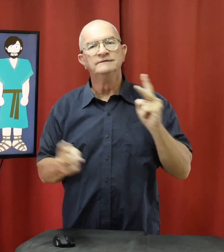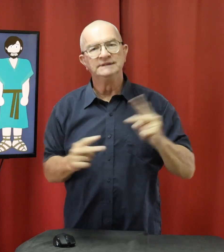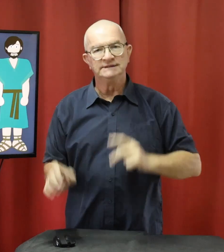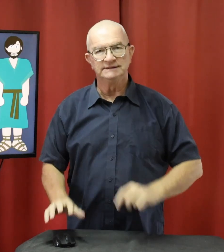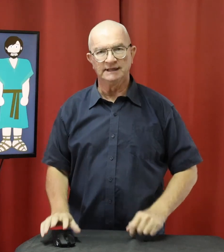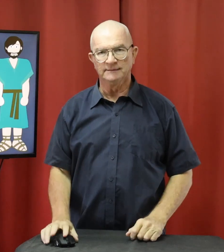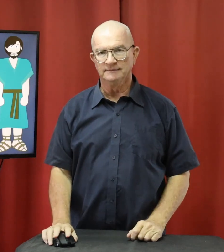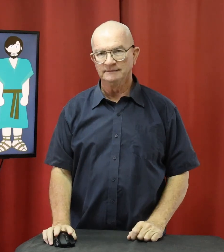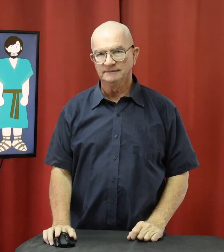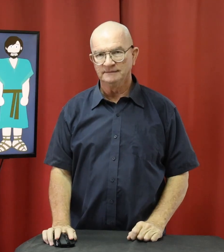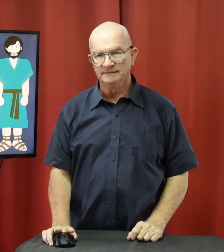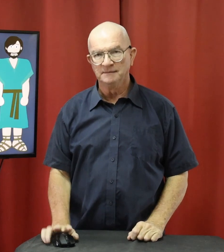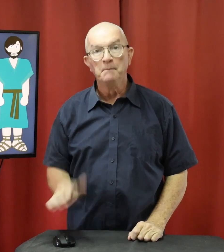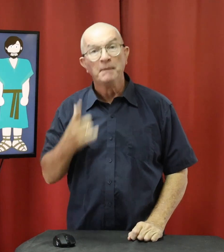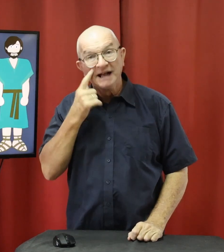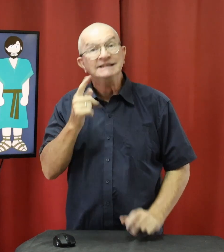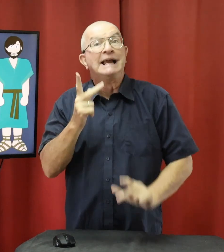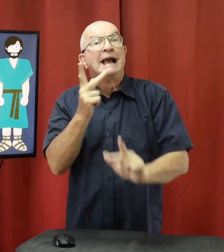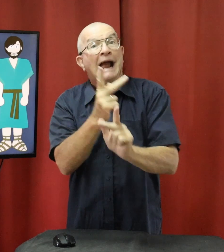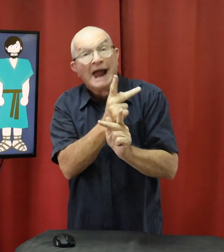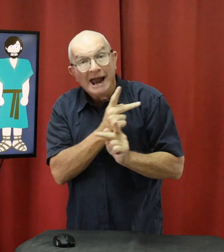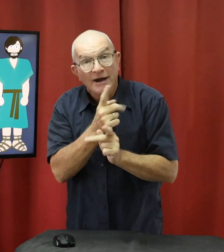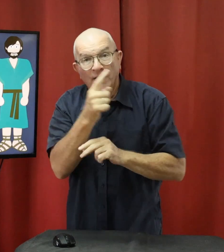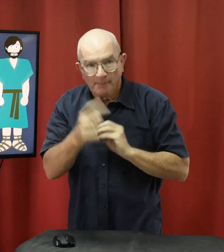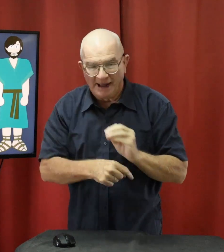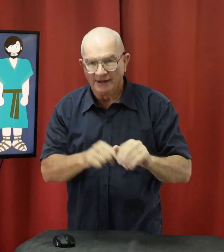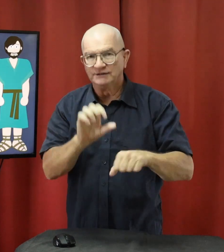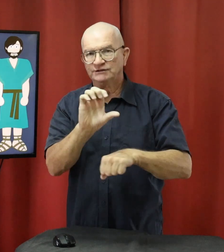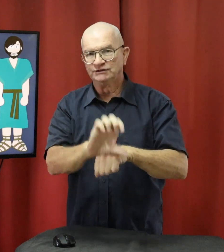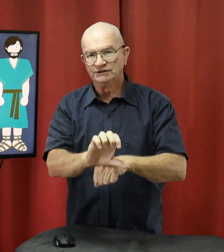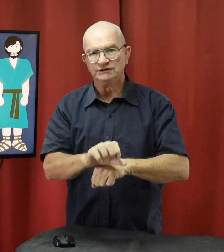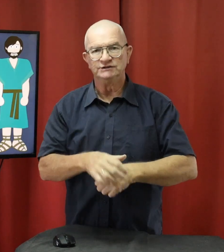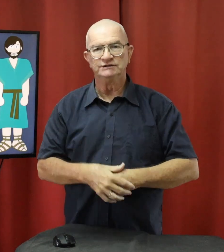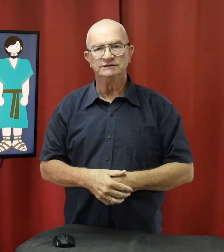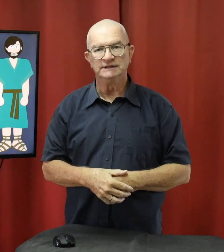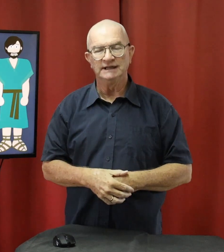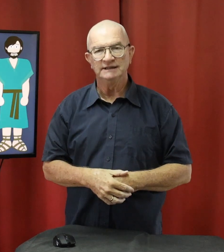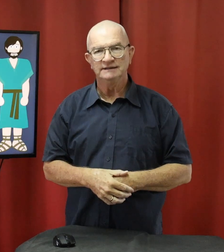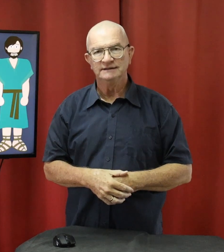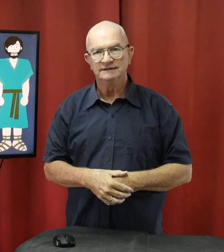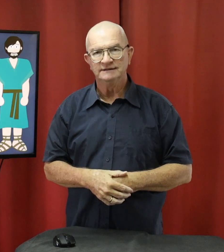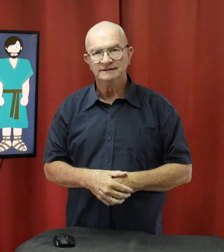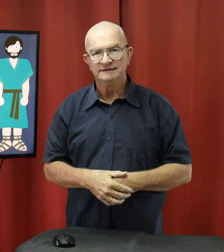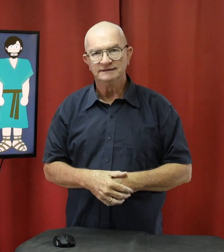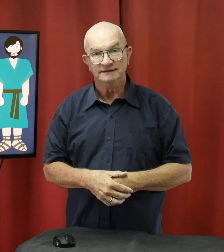He's thrilled to go visit them because he cares about the church.